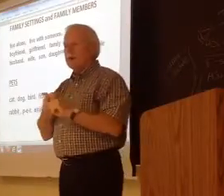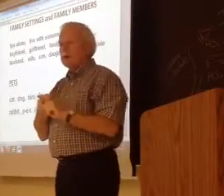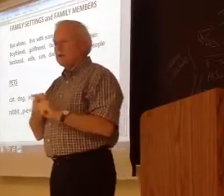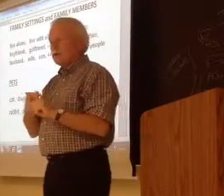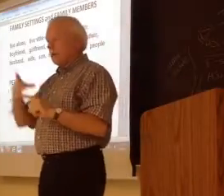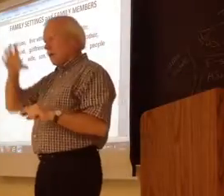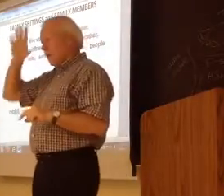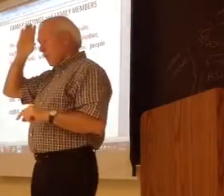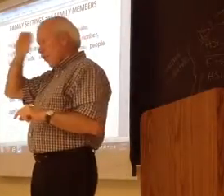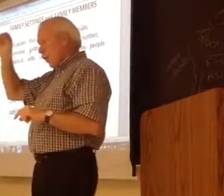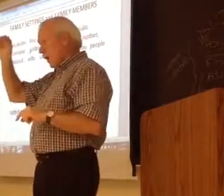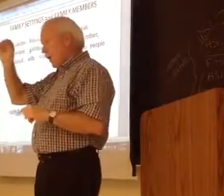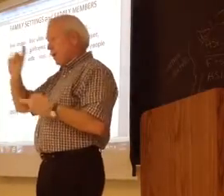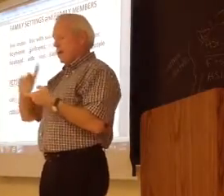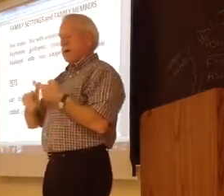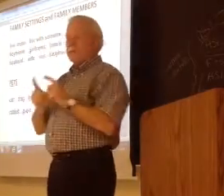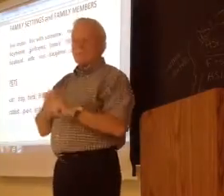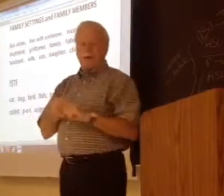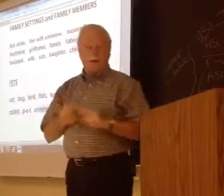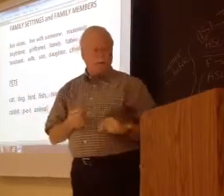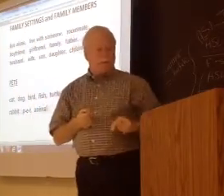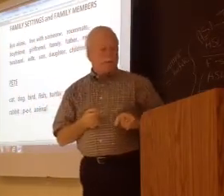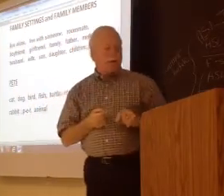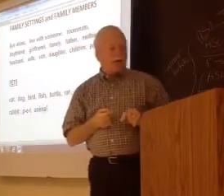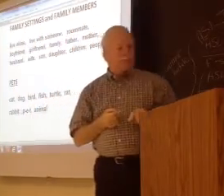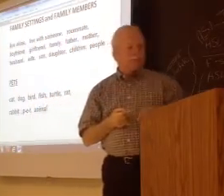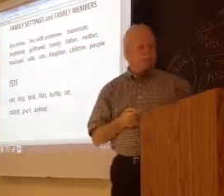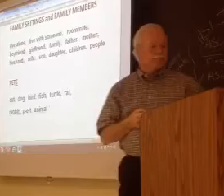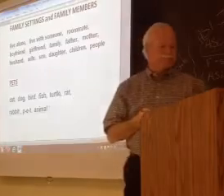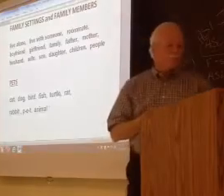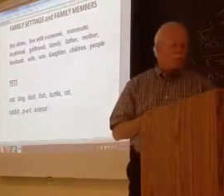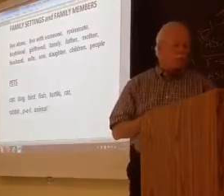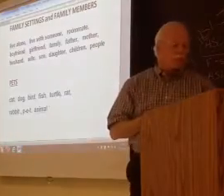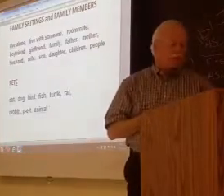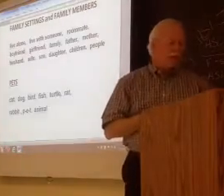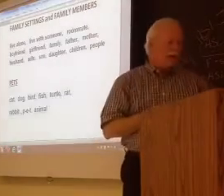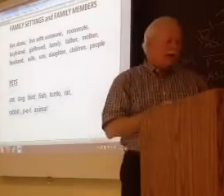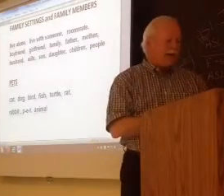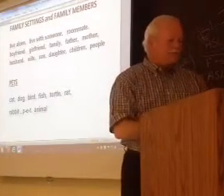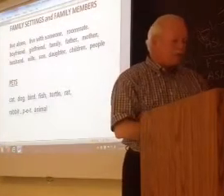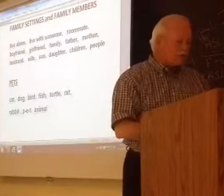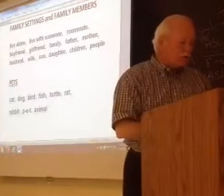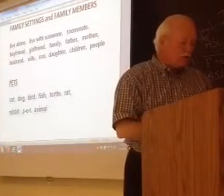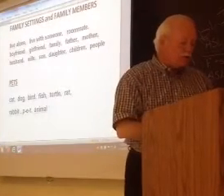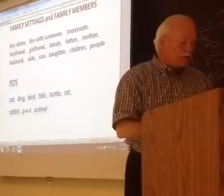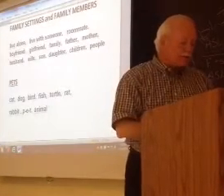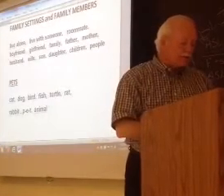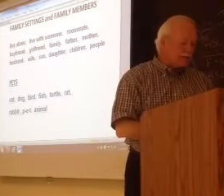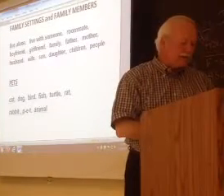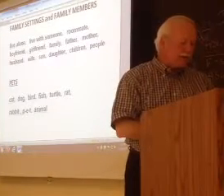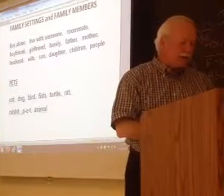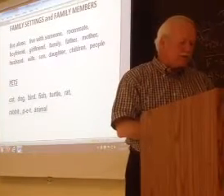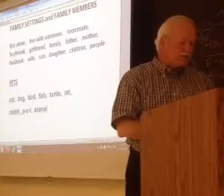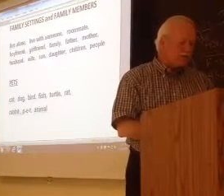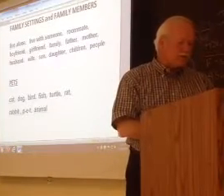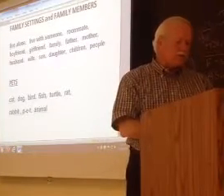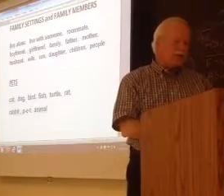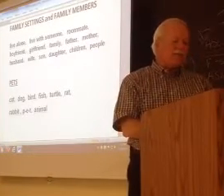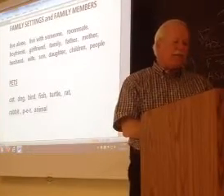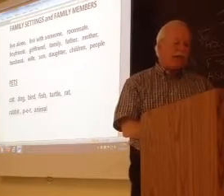Girlfriend, boy, friend. Obviously, they're not staying through thick and thin. A social unit consisting of parents and children, a